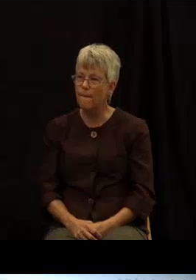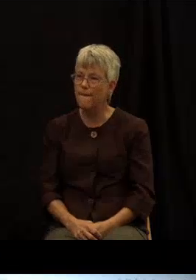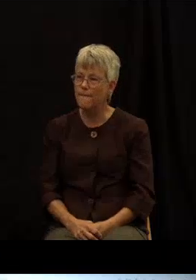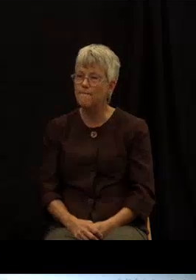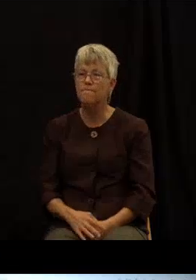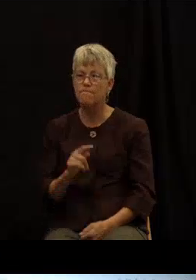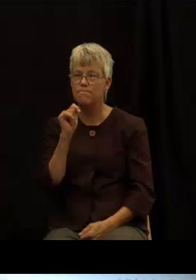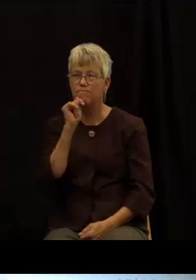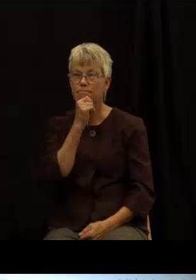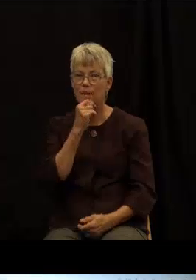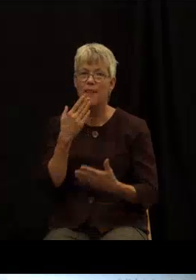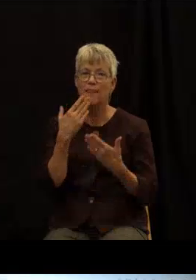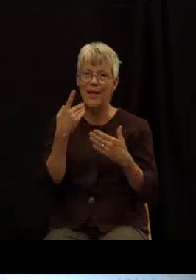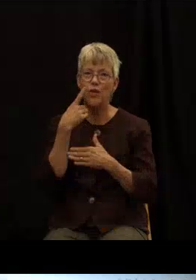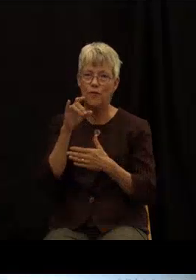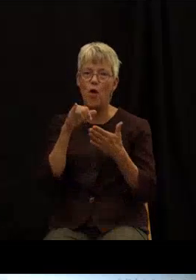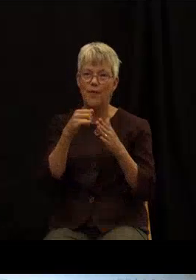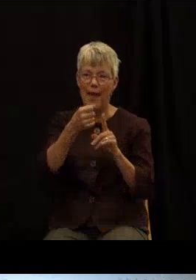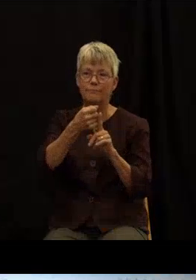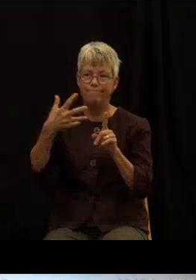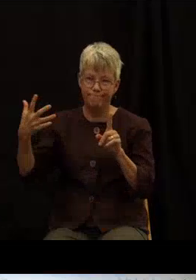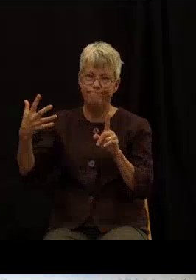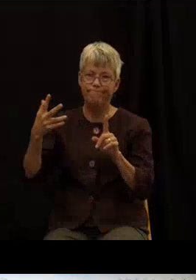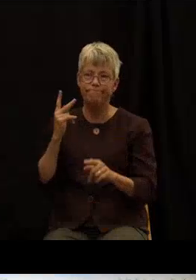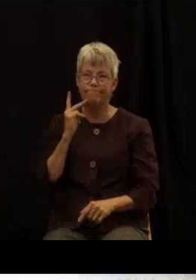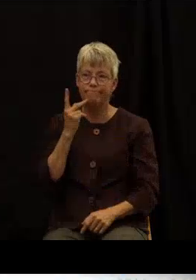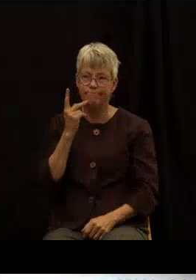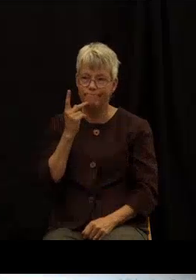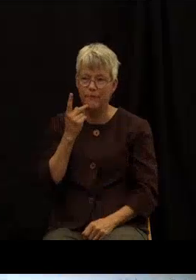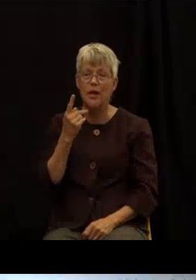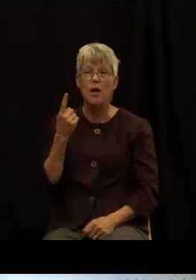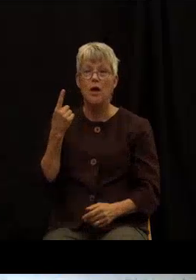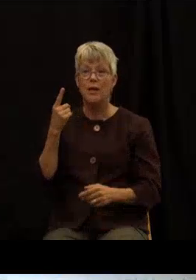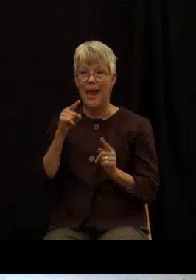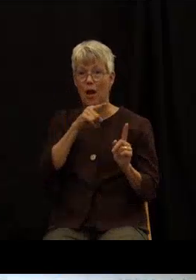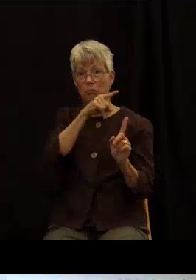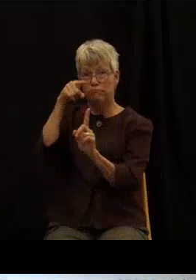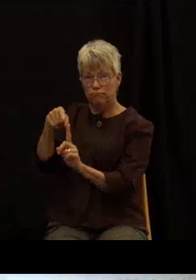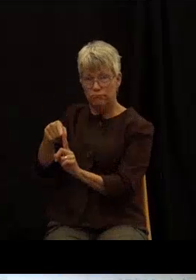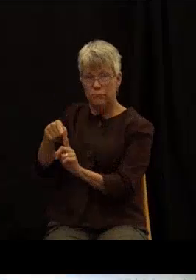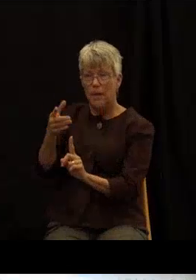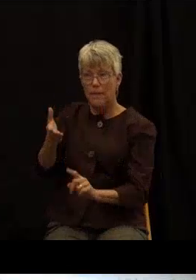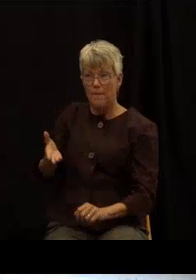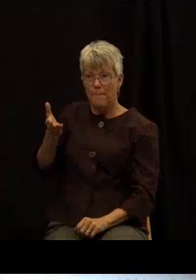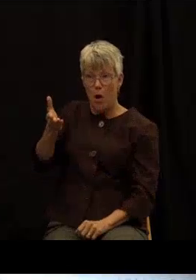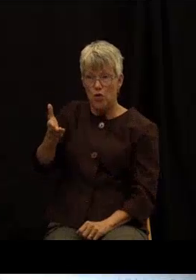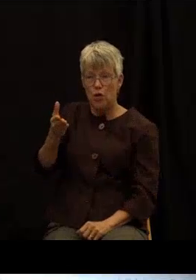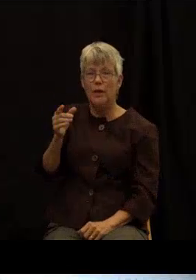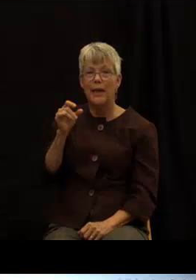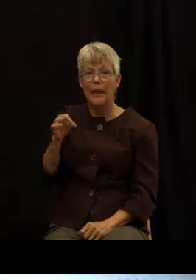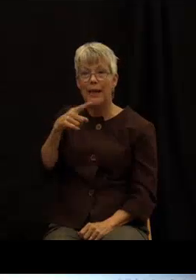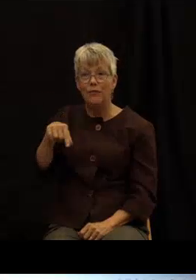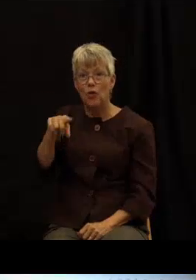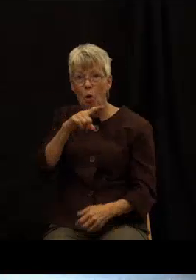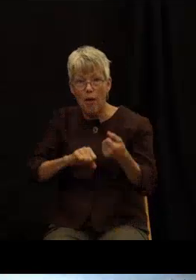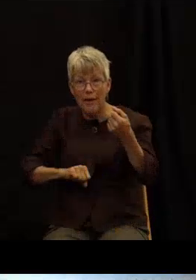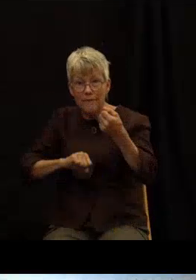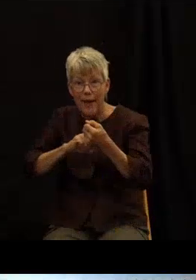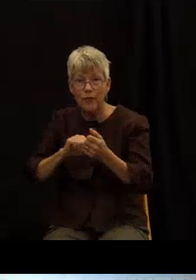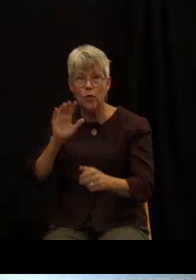Thank you for that. Okay, for our motion, all of those in favor, raise your